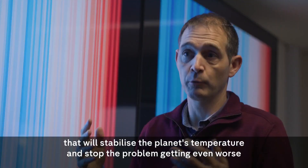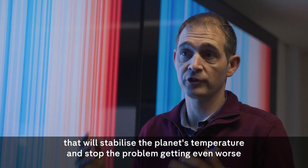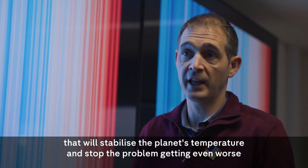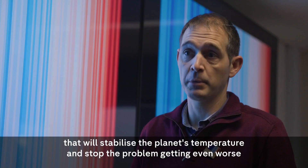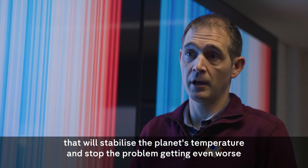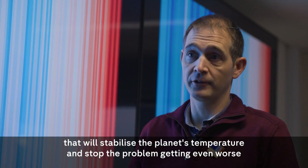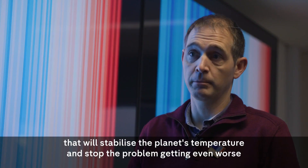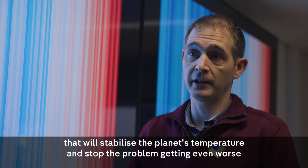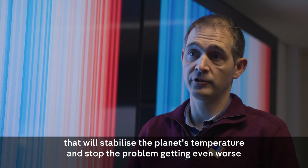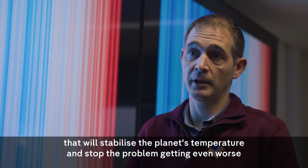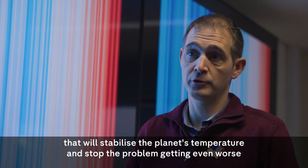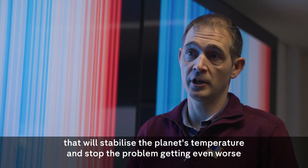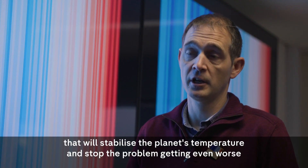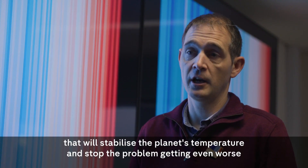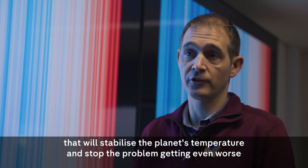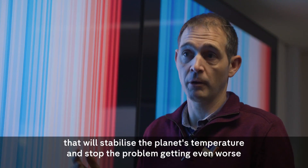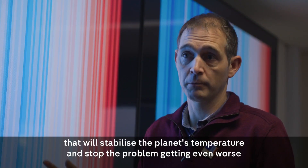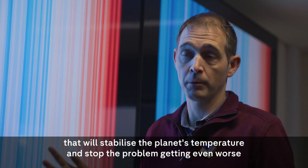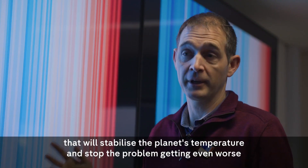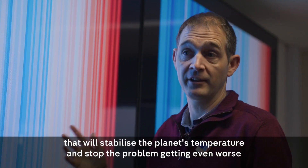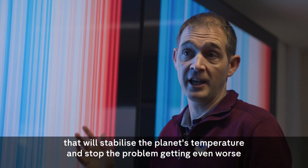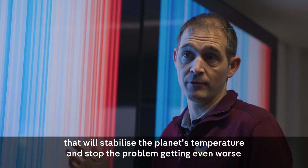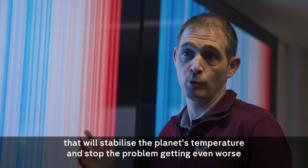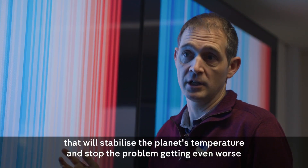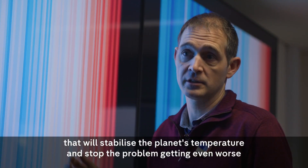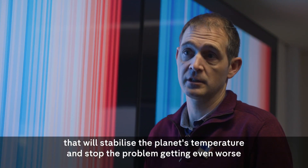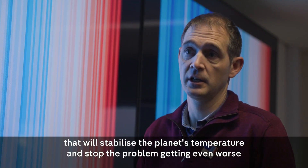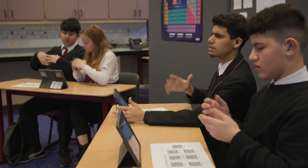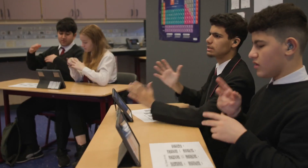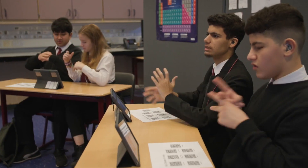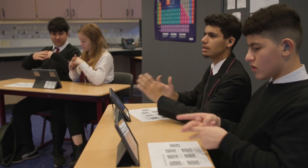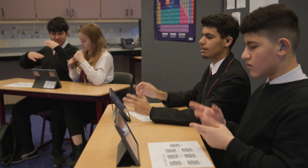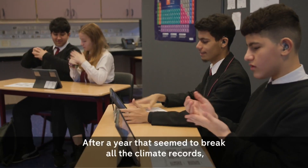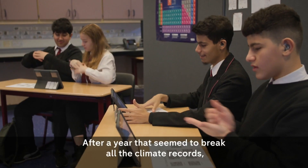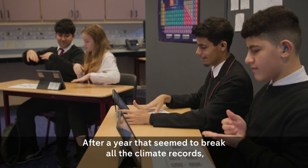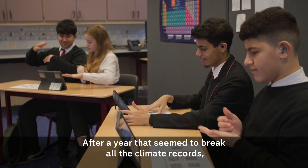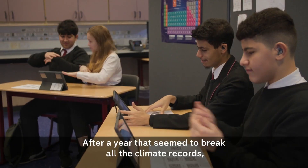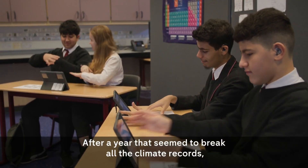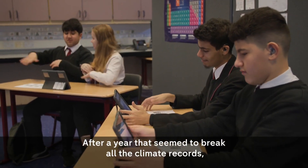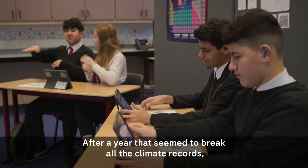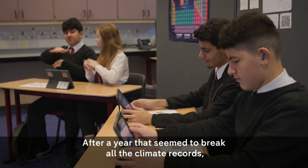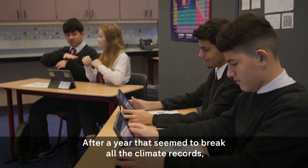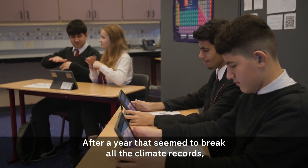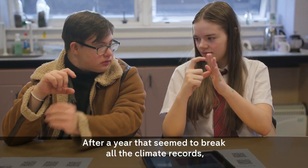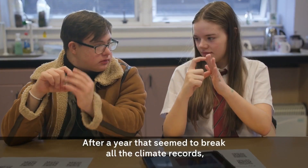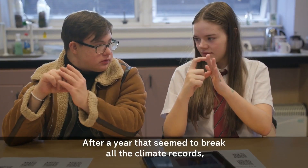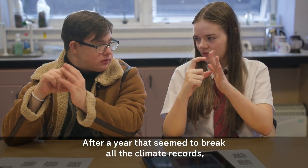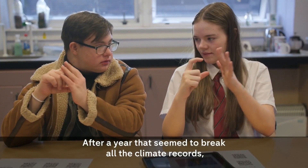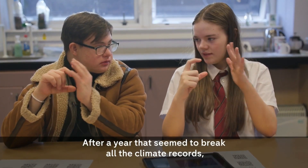will stabilise the planet's temperature and stop the problem getting even worse. After a year that seemed to break all